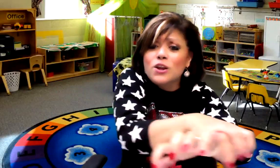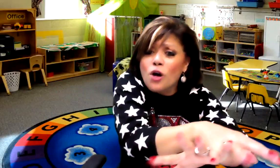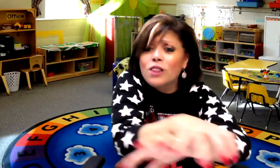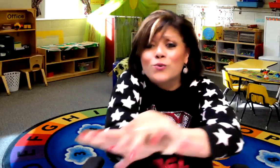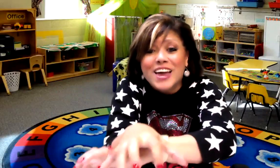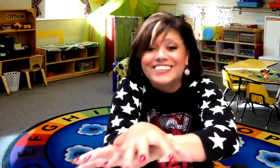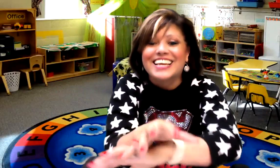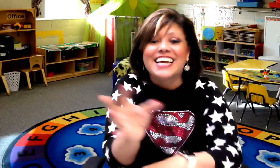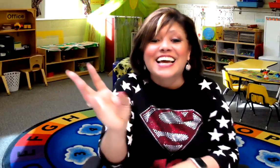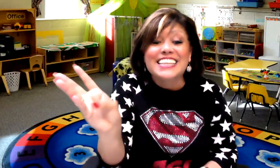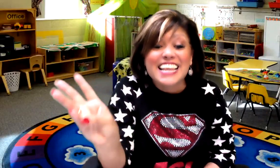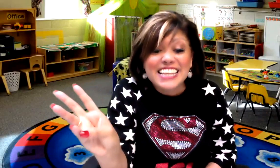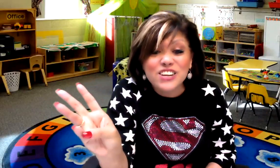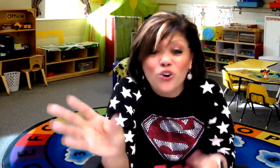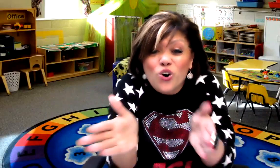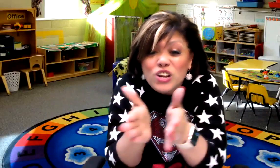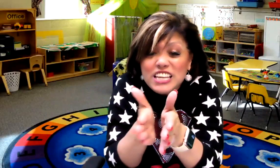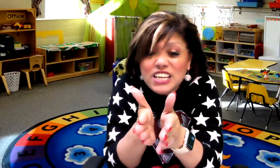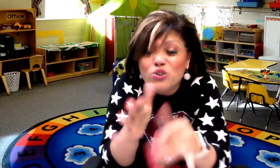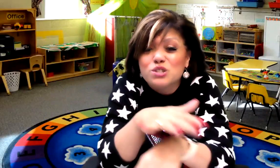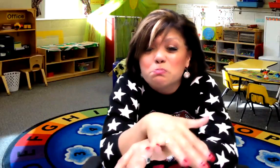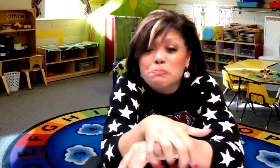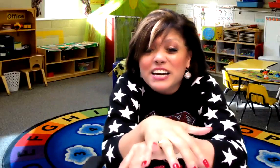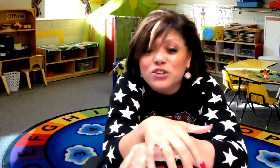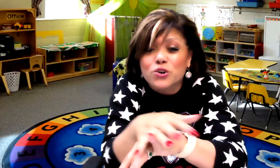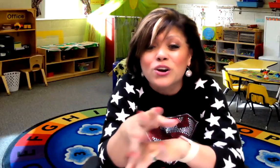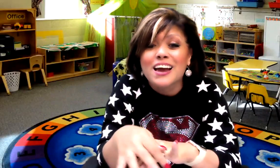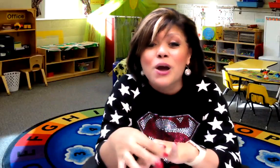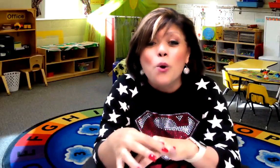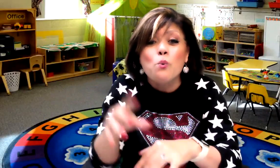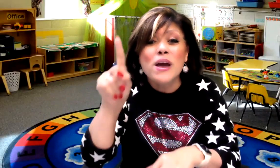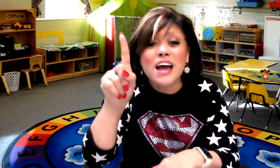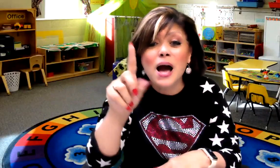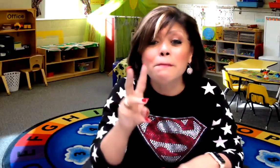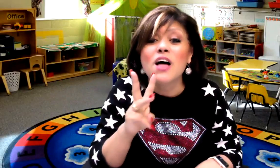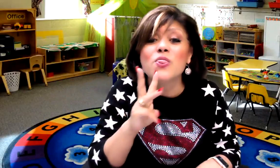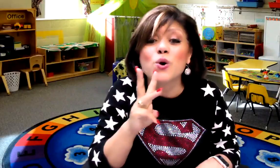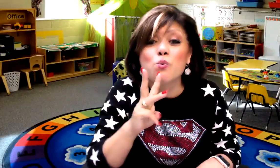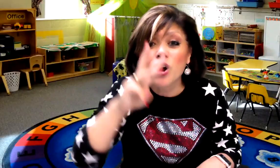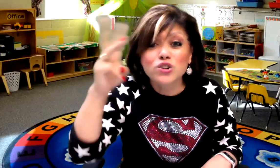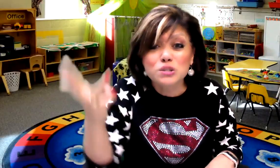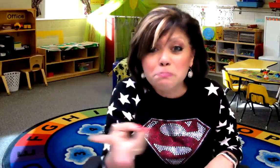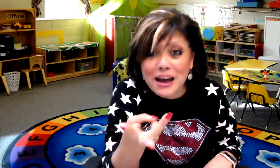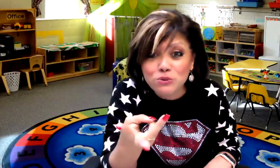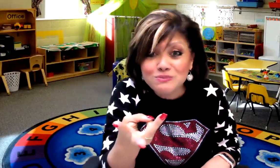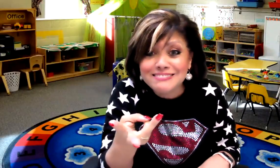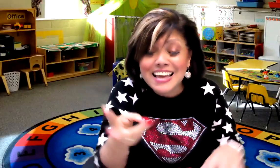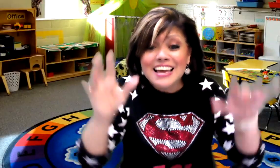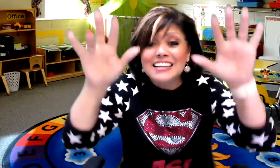all around. The little spider went up the water spout.